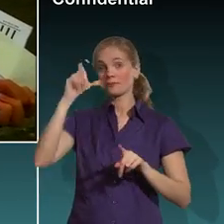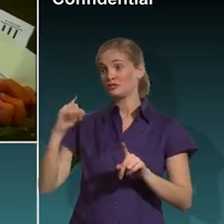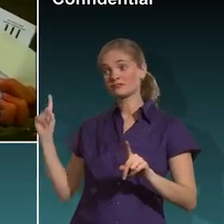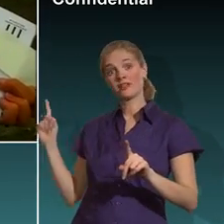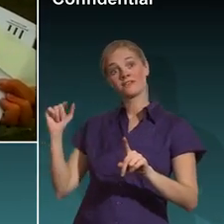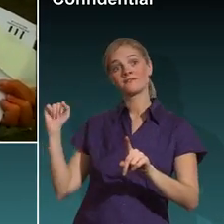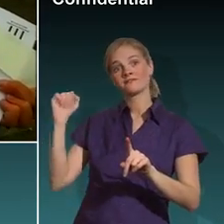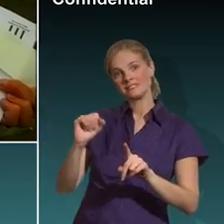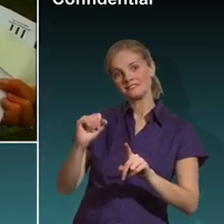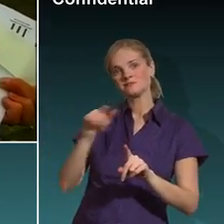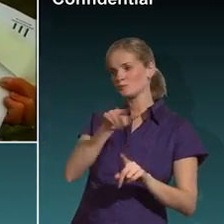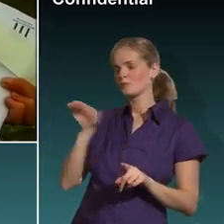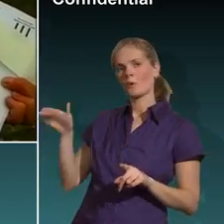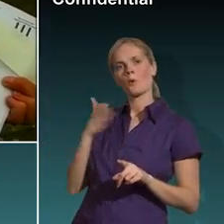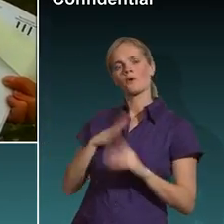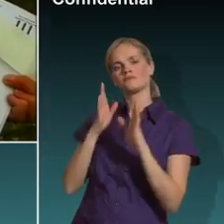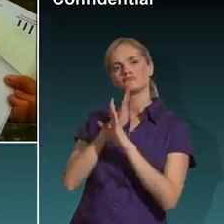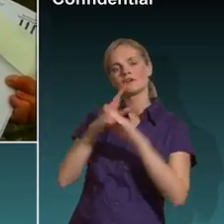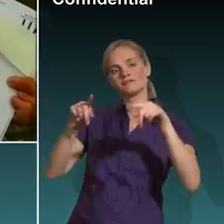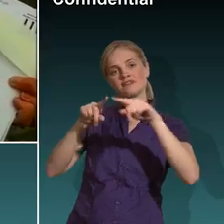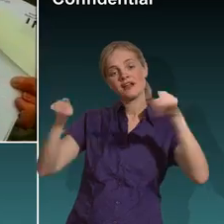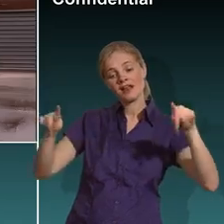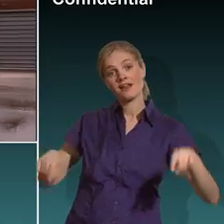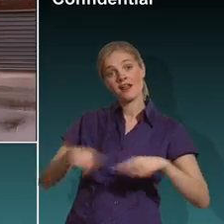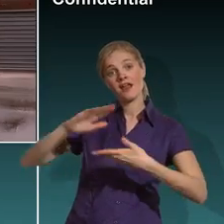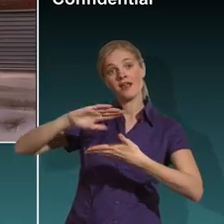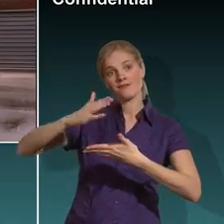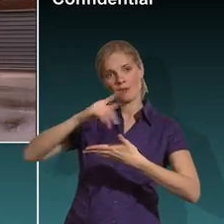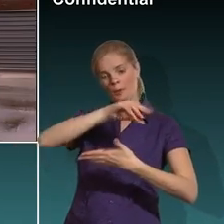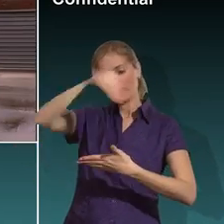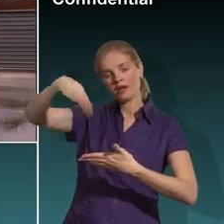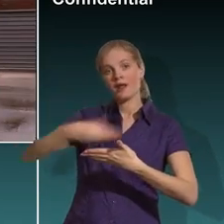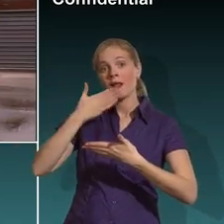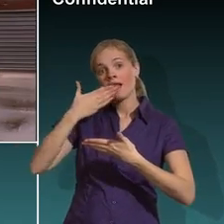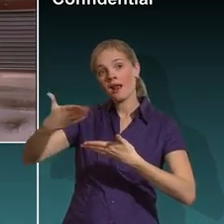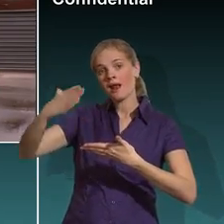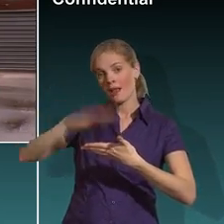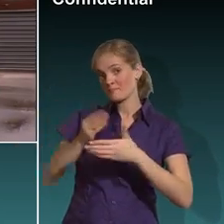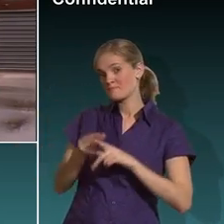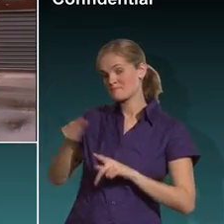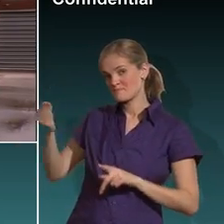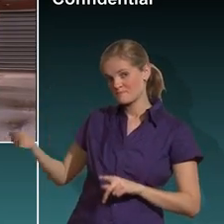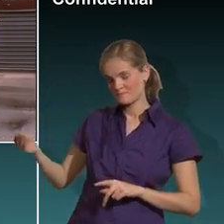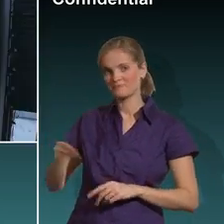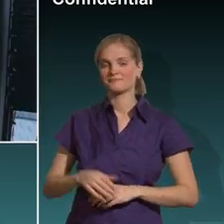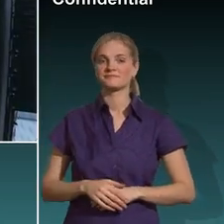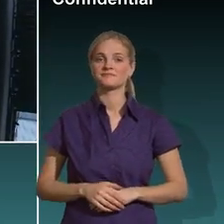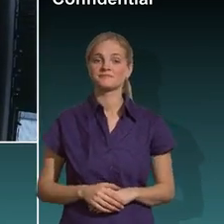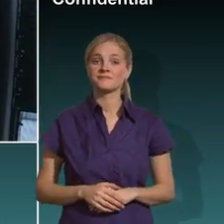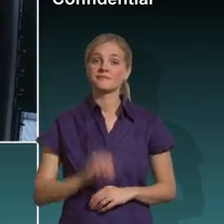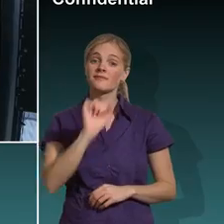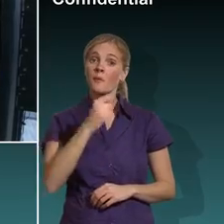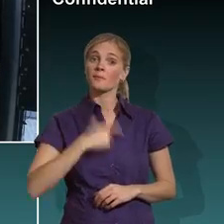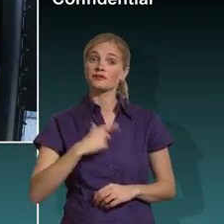Or ask when the collector calls for a privacy envelope. You can put your forms in this envelope before you give them